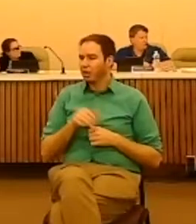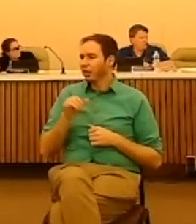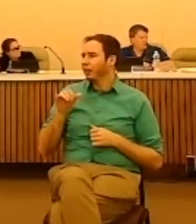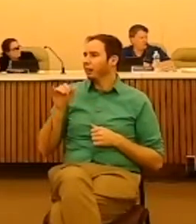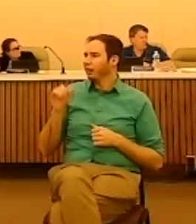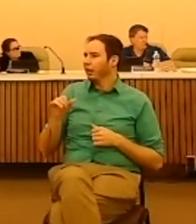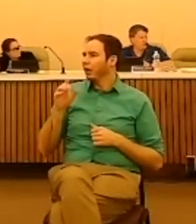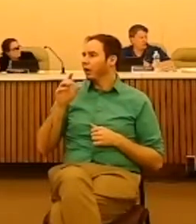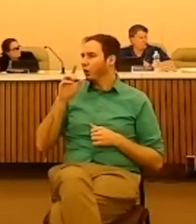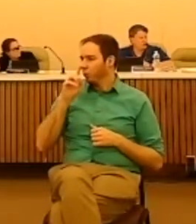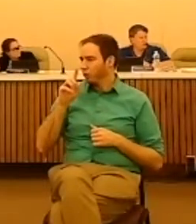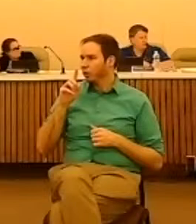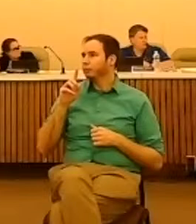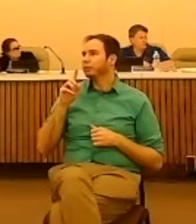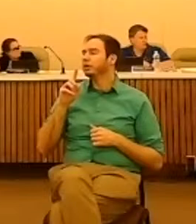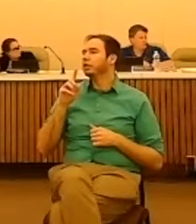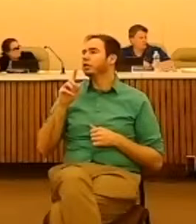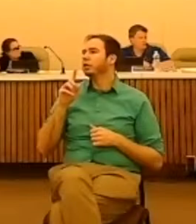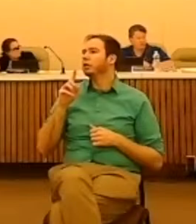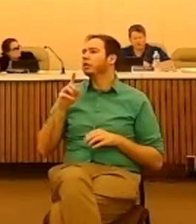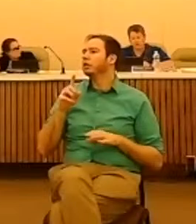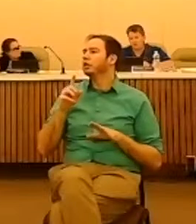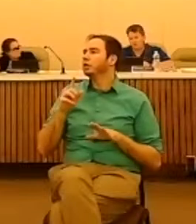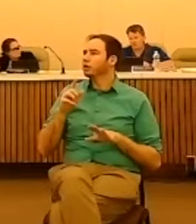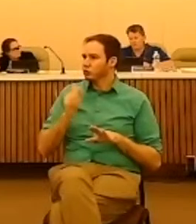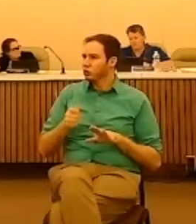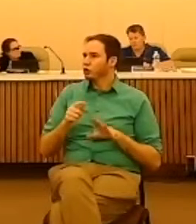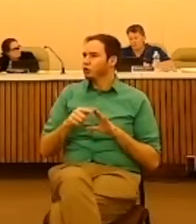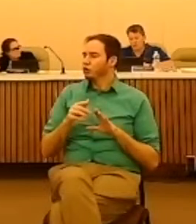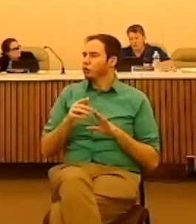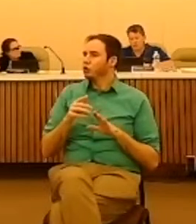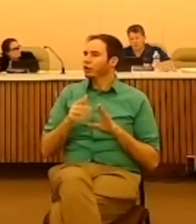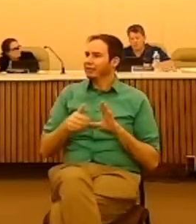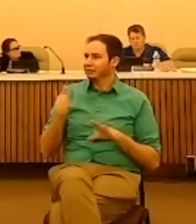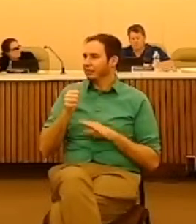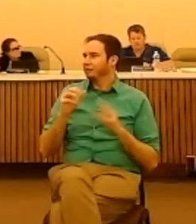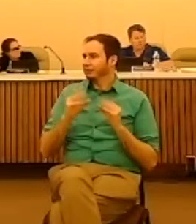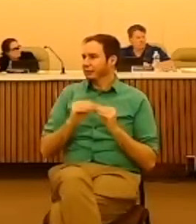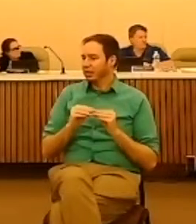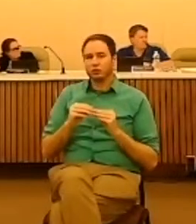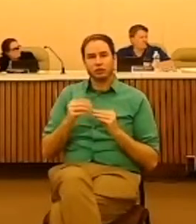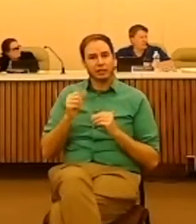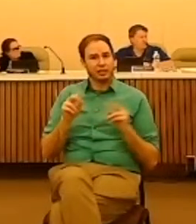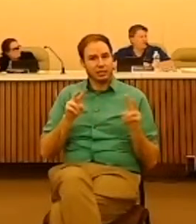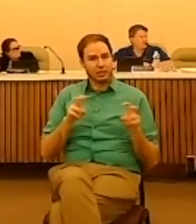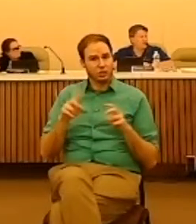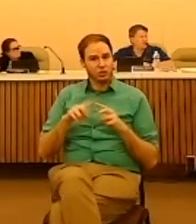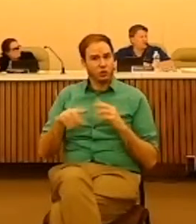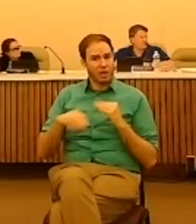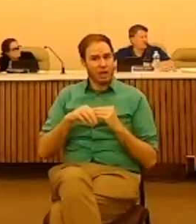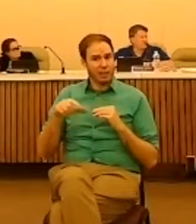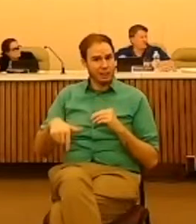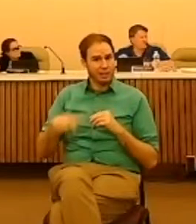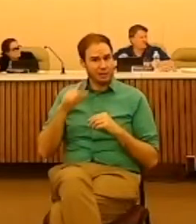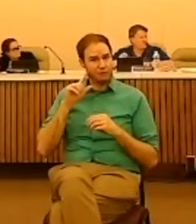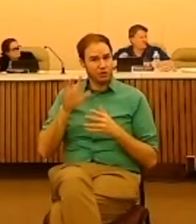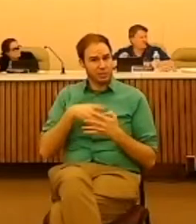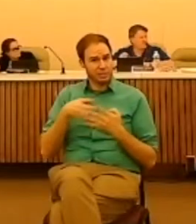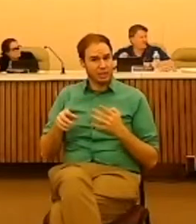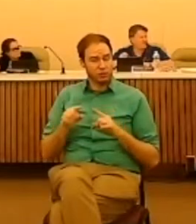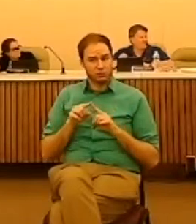be adjourning to executive session. Okay. Is there any issue adding it this late in the schedule?